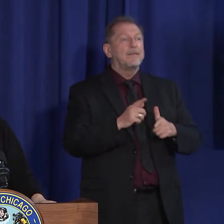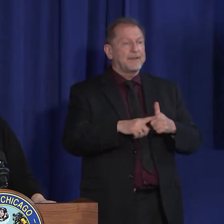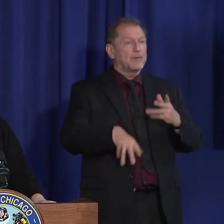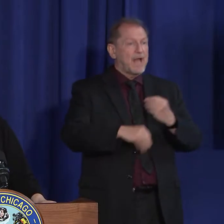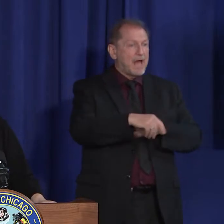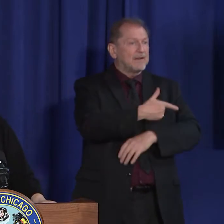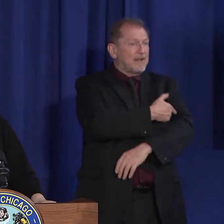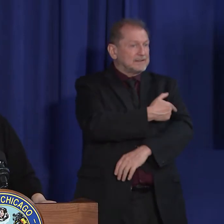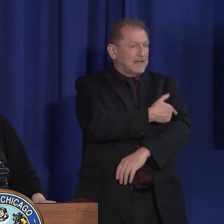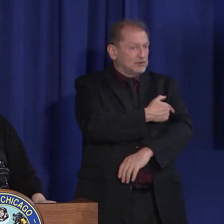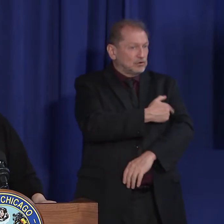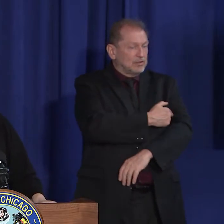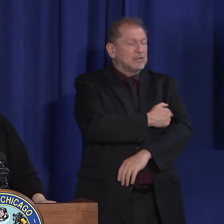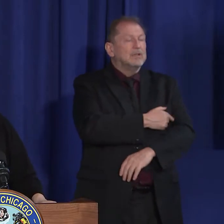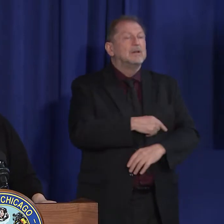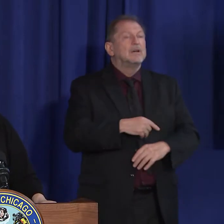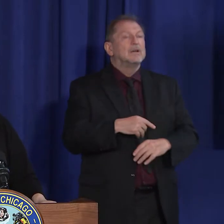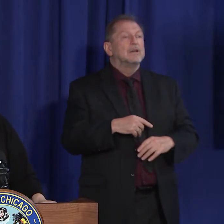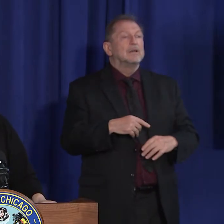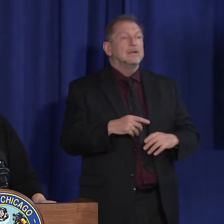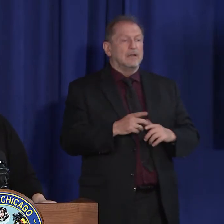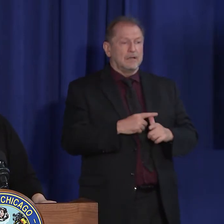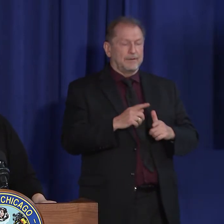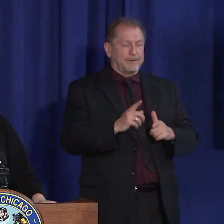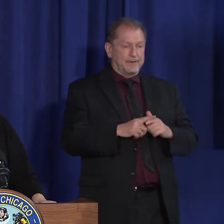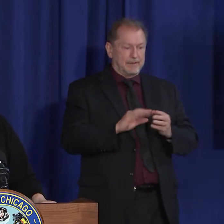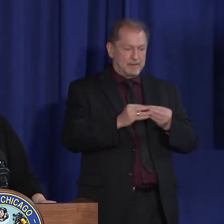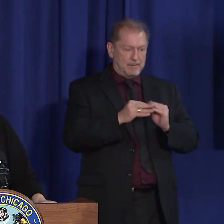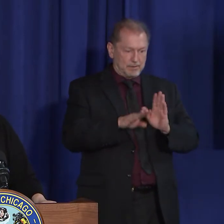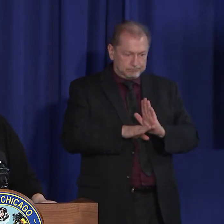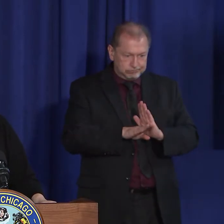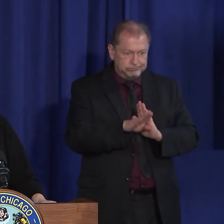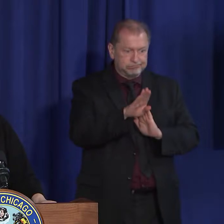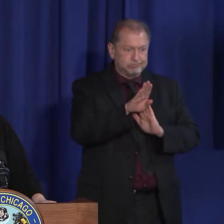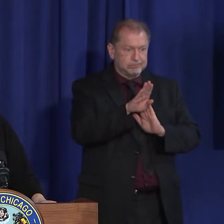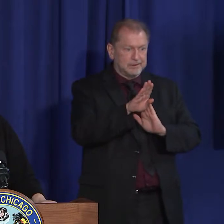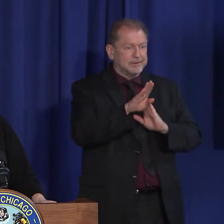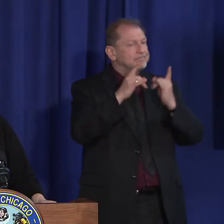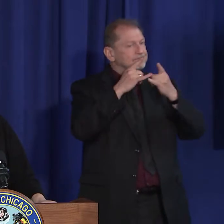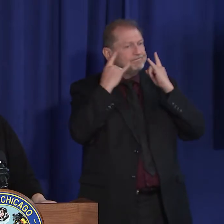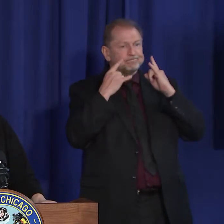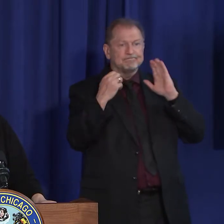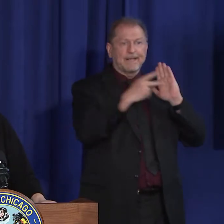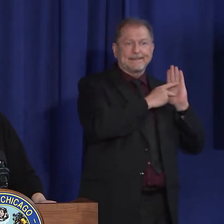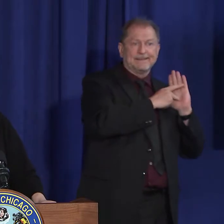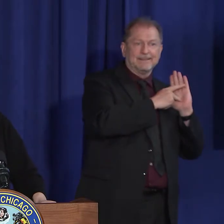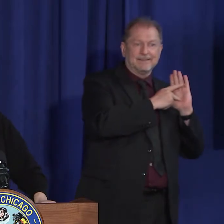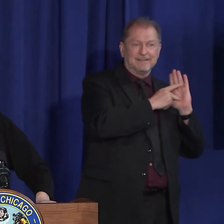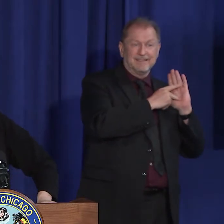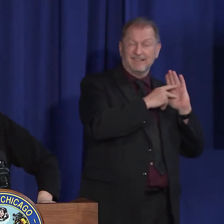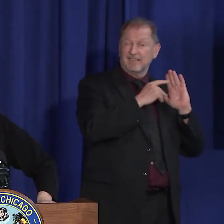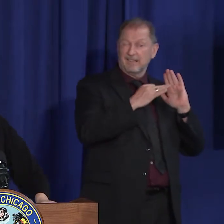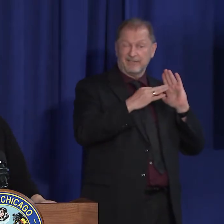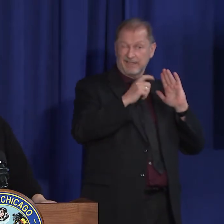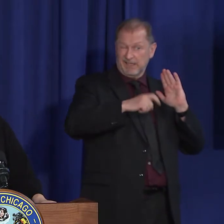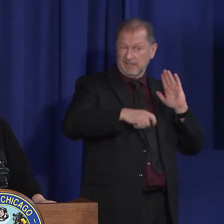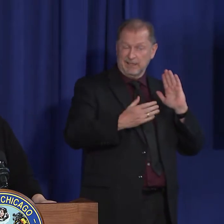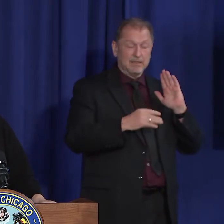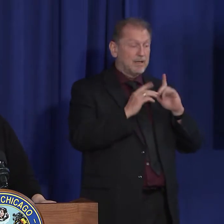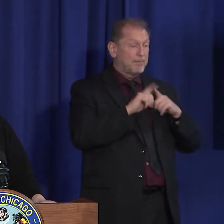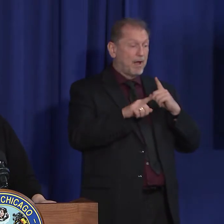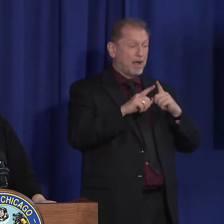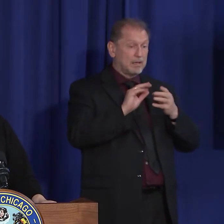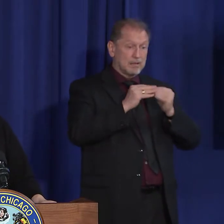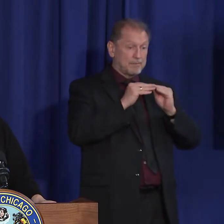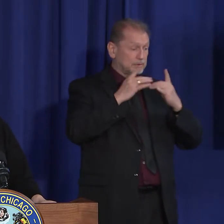cetera. When the metrics suggest that we're in a place where we can be open, we will be open. That is fully the